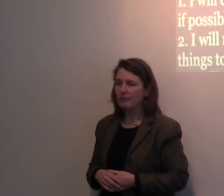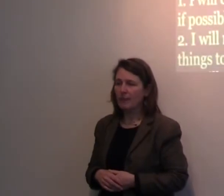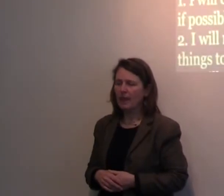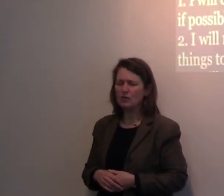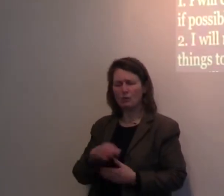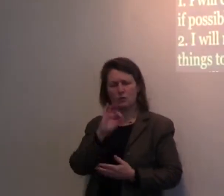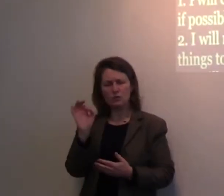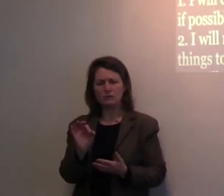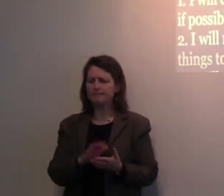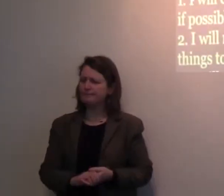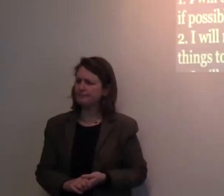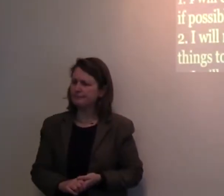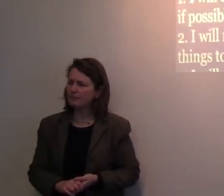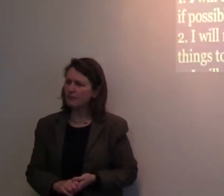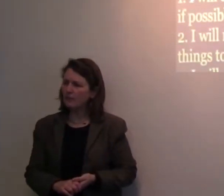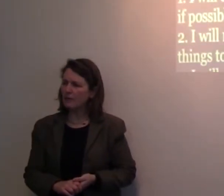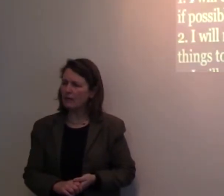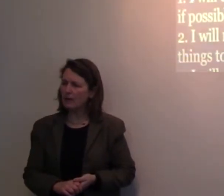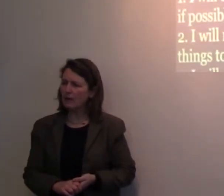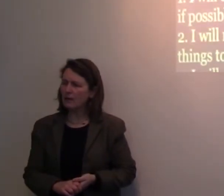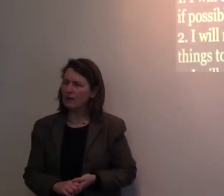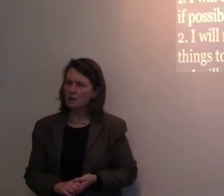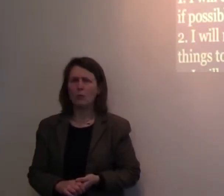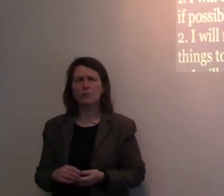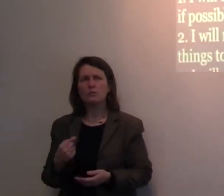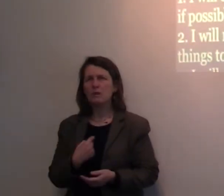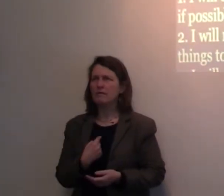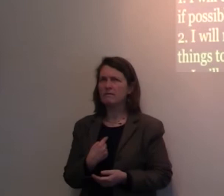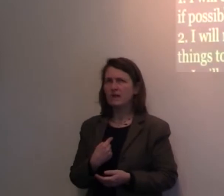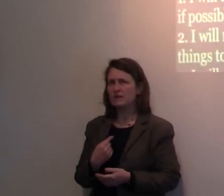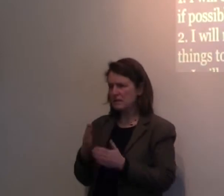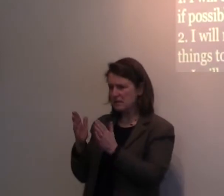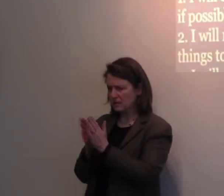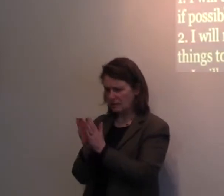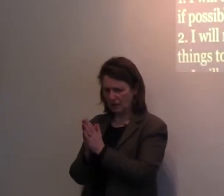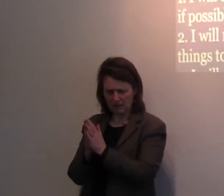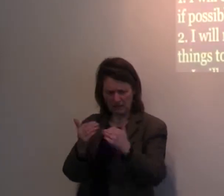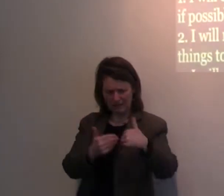Question: how can I keep Sunday a special time for God?